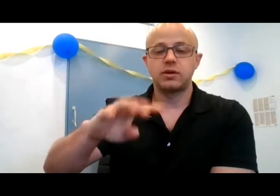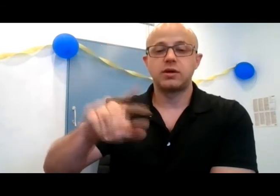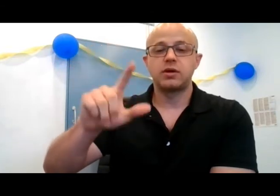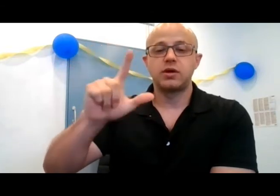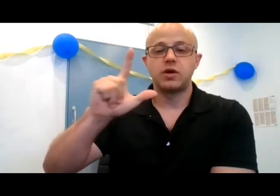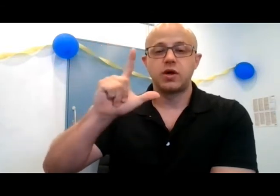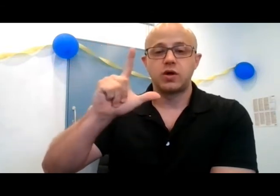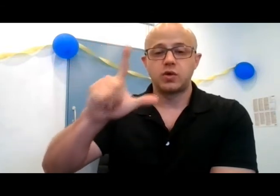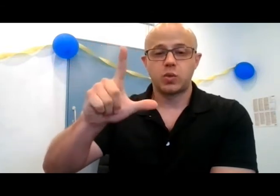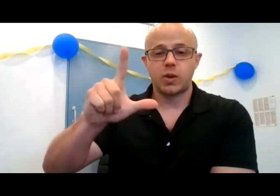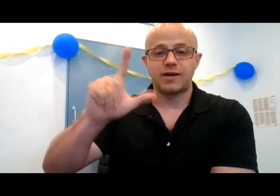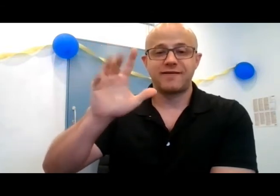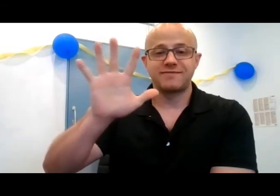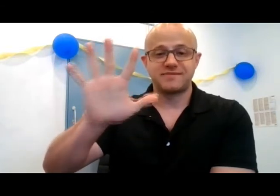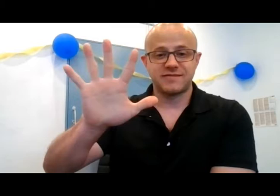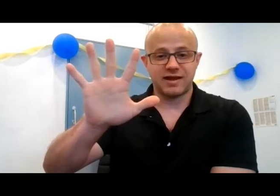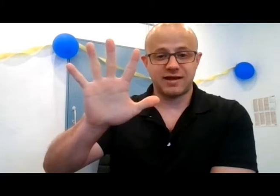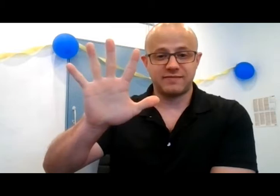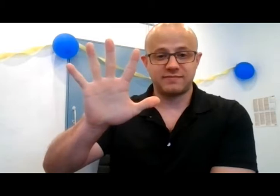24,